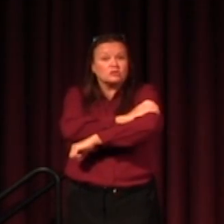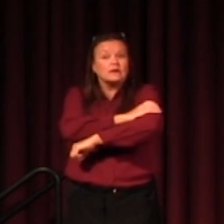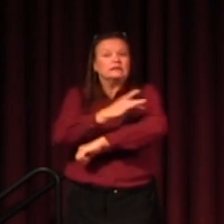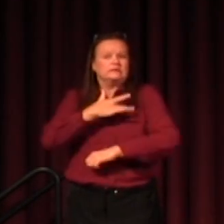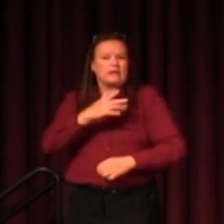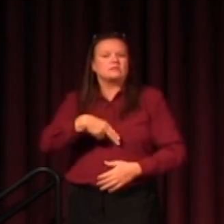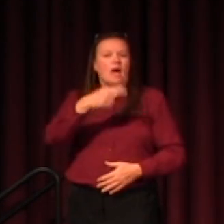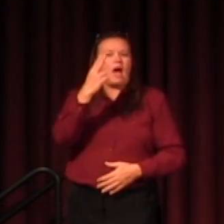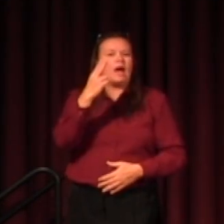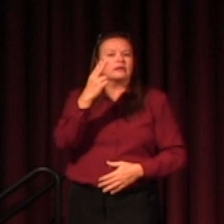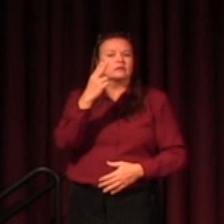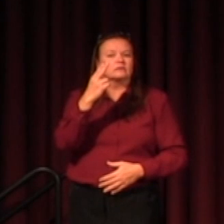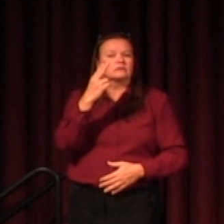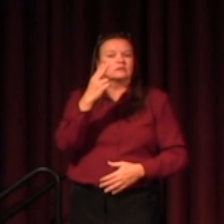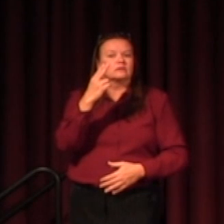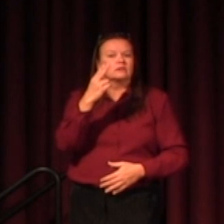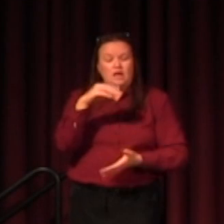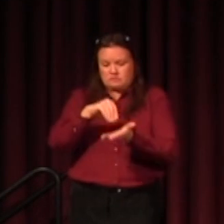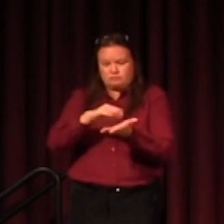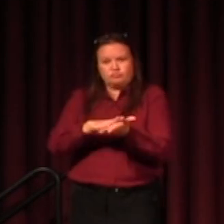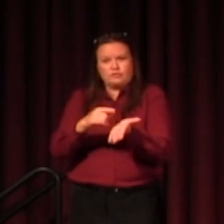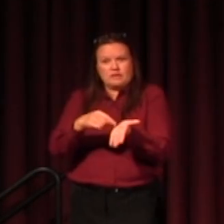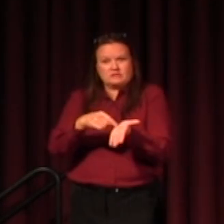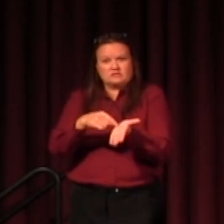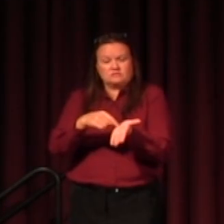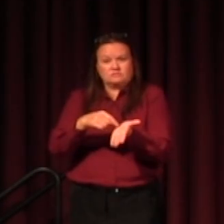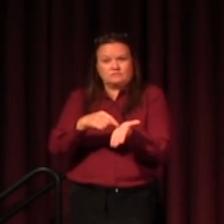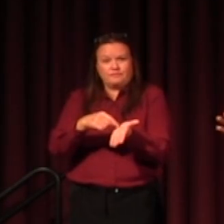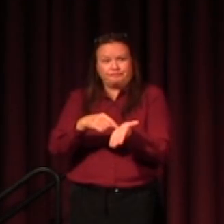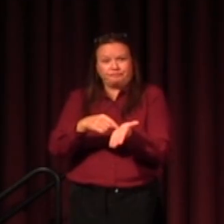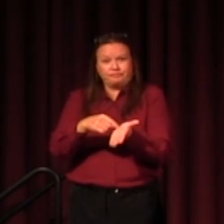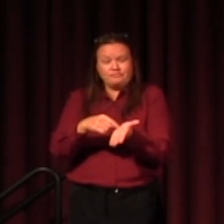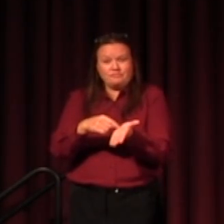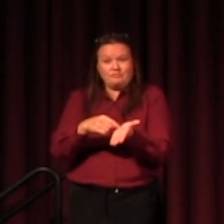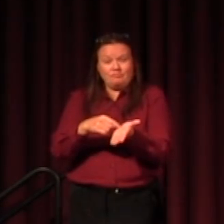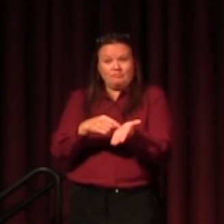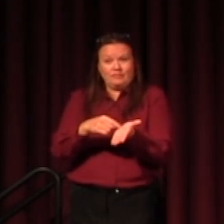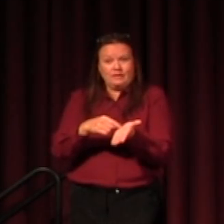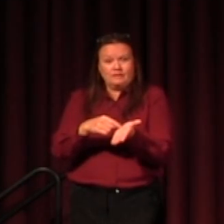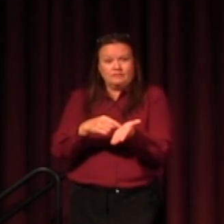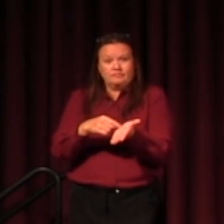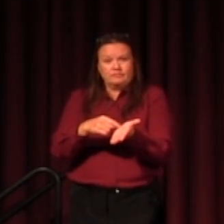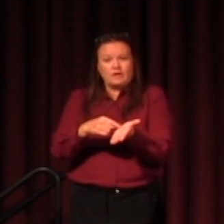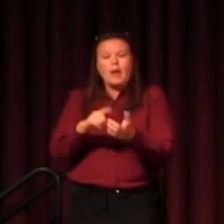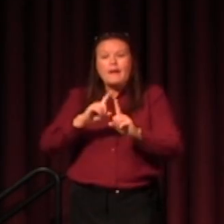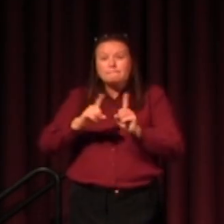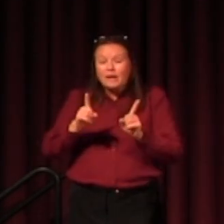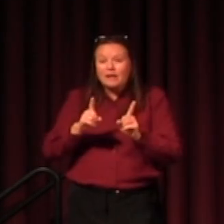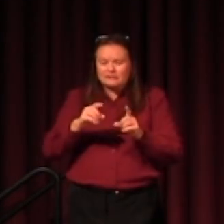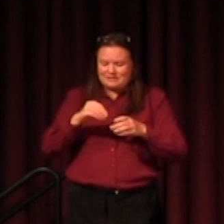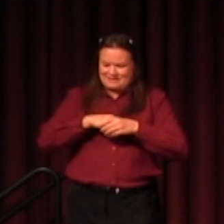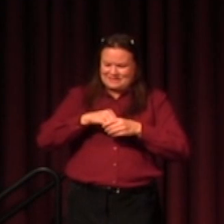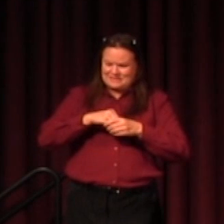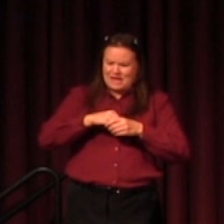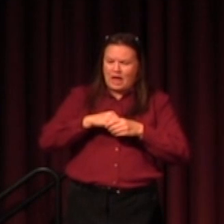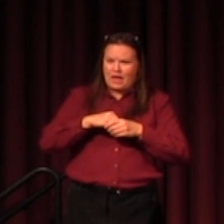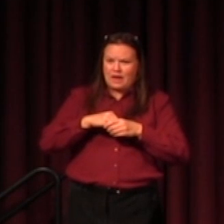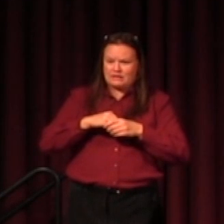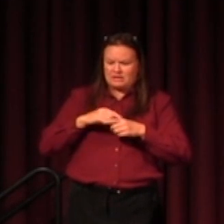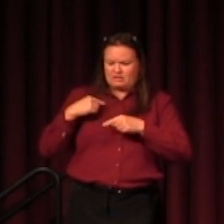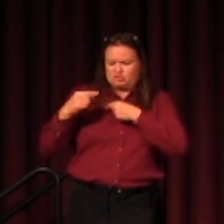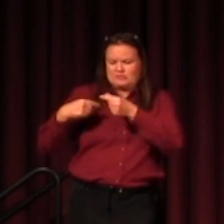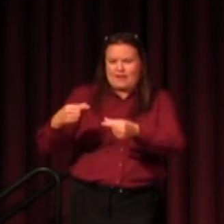States. In the medical books, even though there's zero gene that can determine whether a person is black or